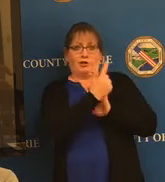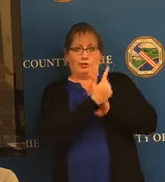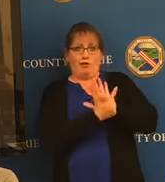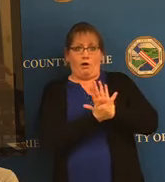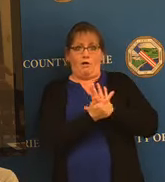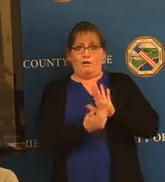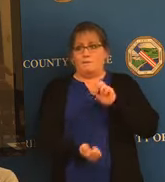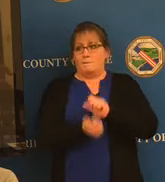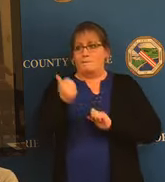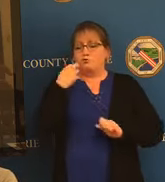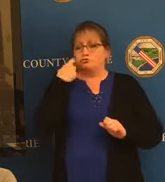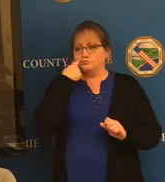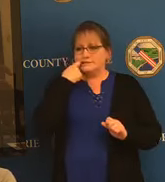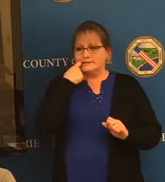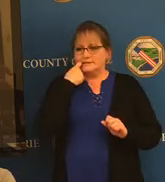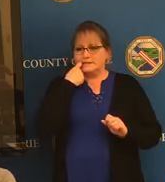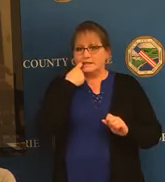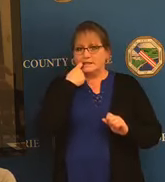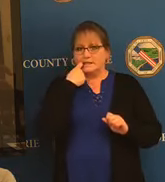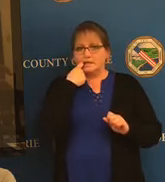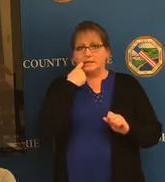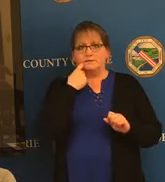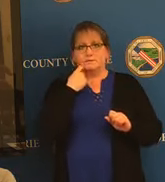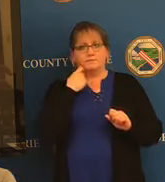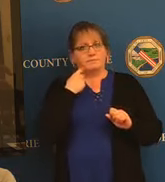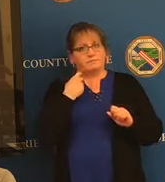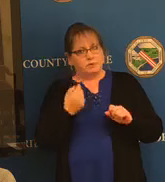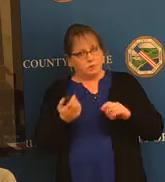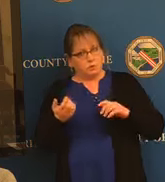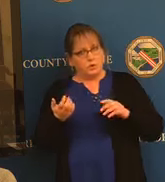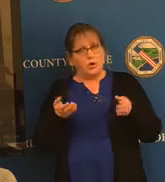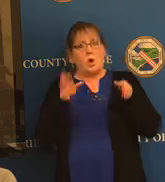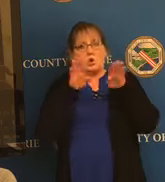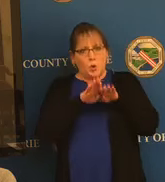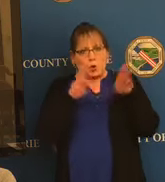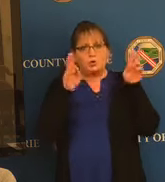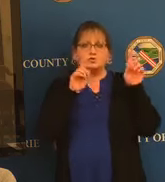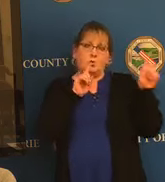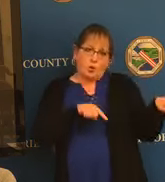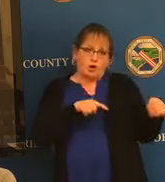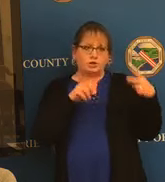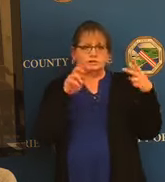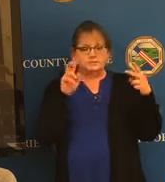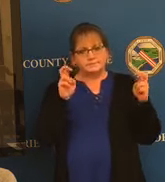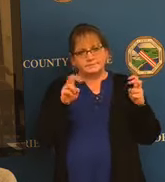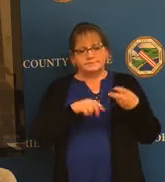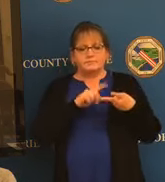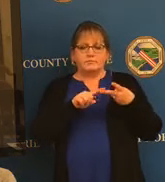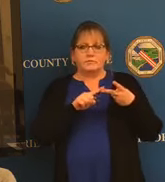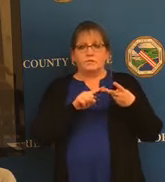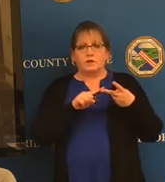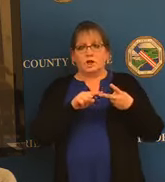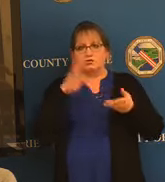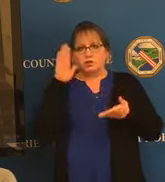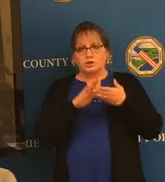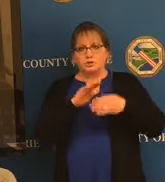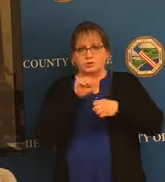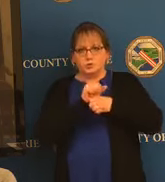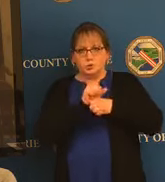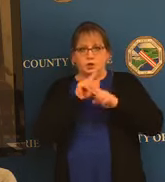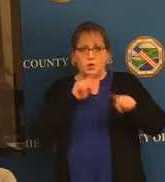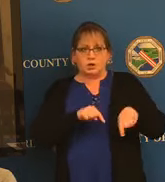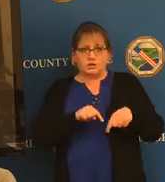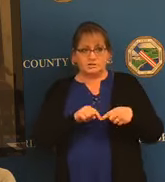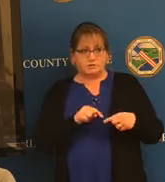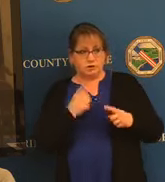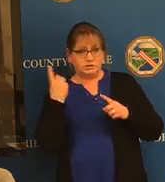recent close orders and reduce of workforce orders, I believe we could for that. I'm not certain we could issue a